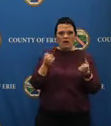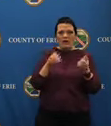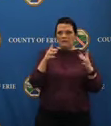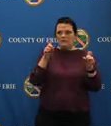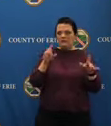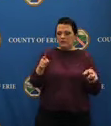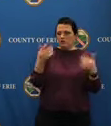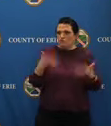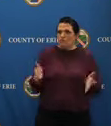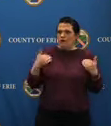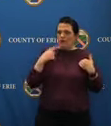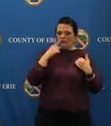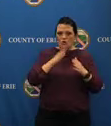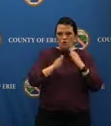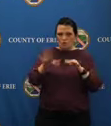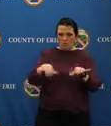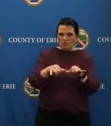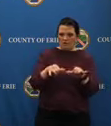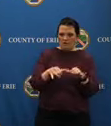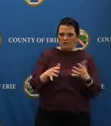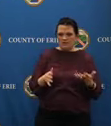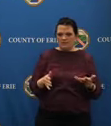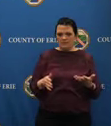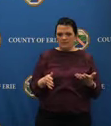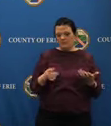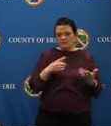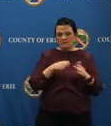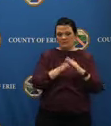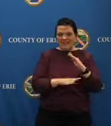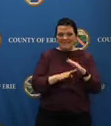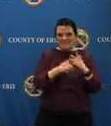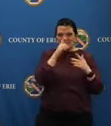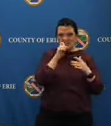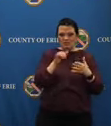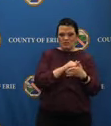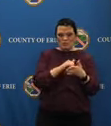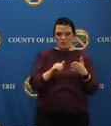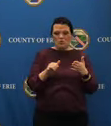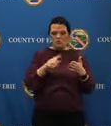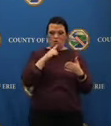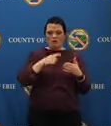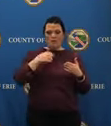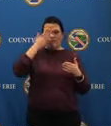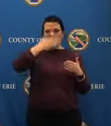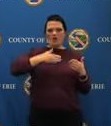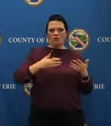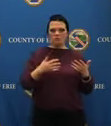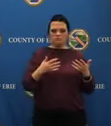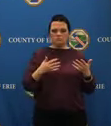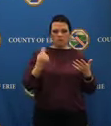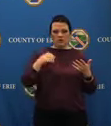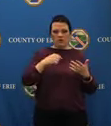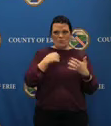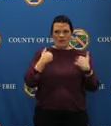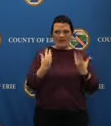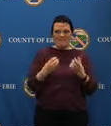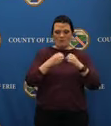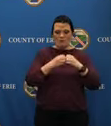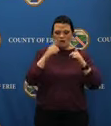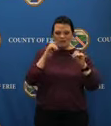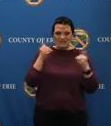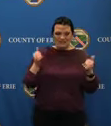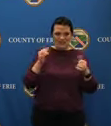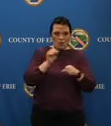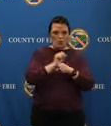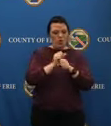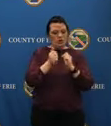have for a community your size. And it's basically because New York has been at the forefront, and we are getting more tests now, and working